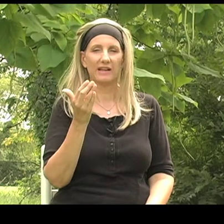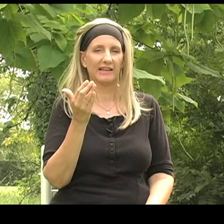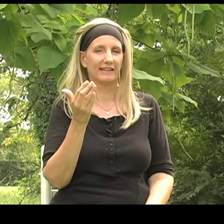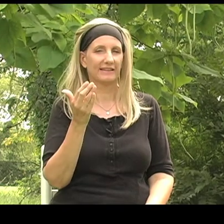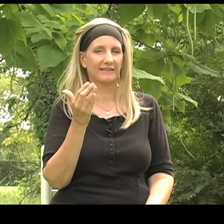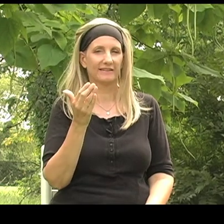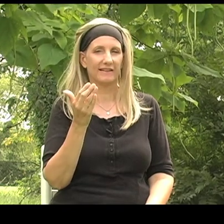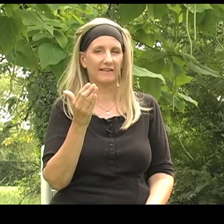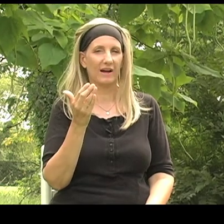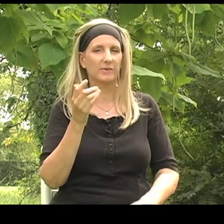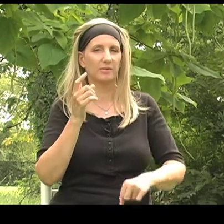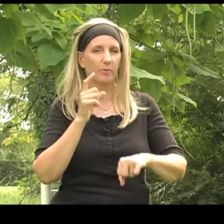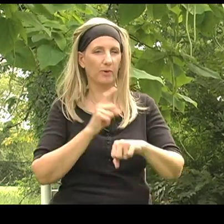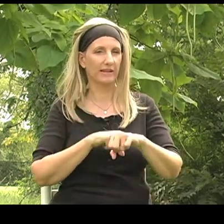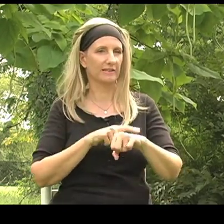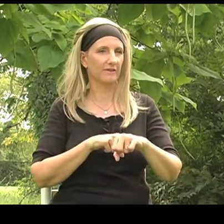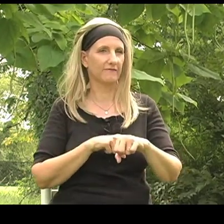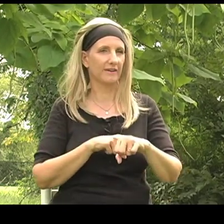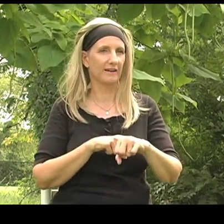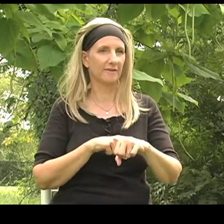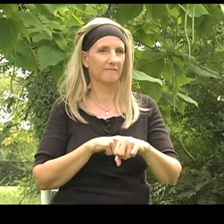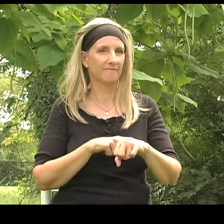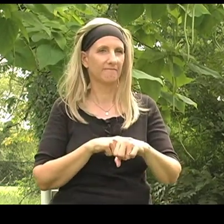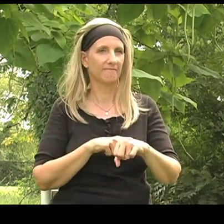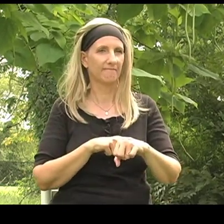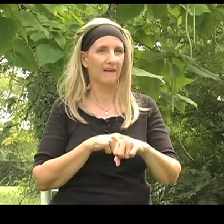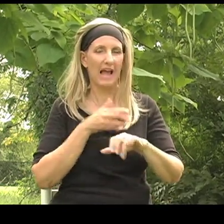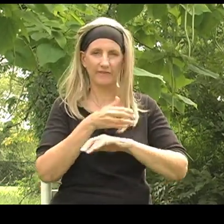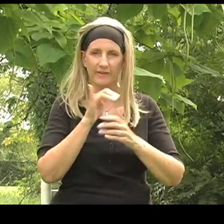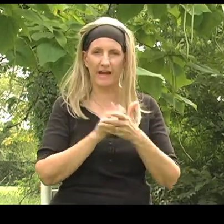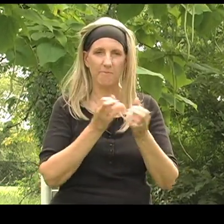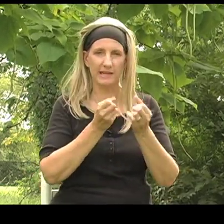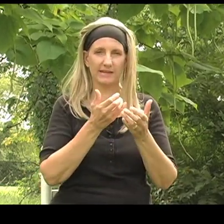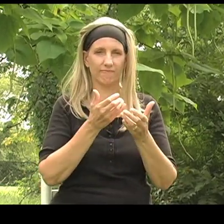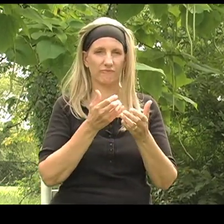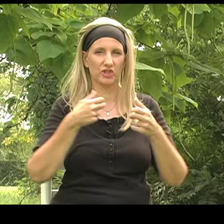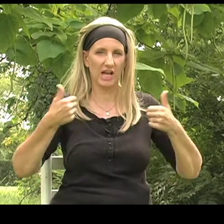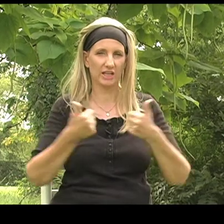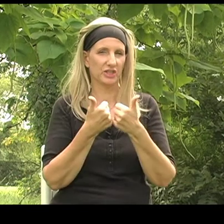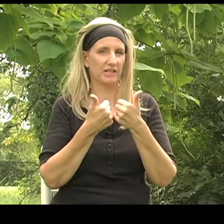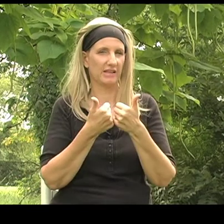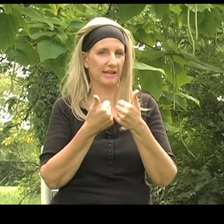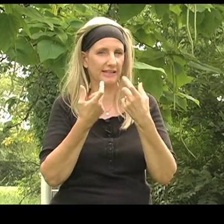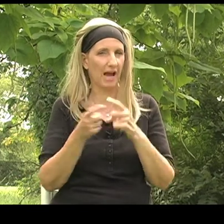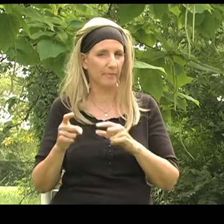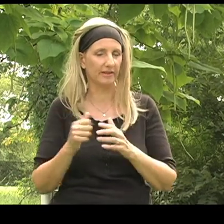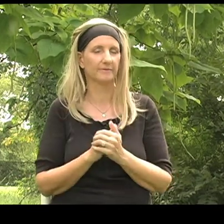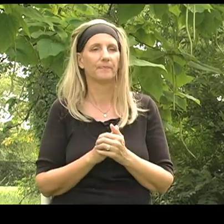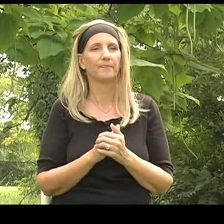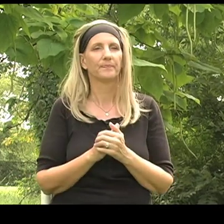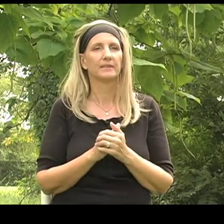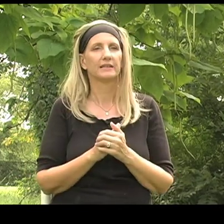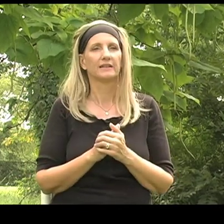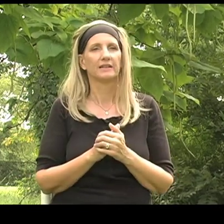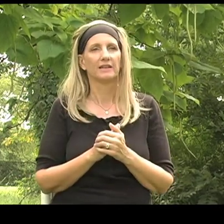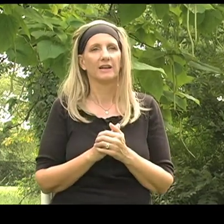like that was a point of, after that, many challenging things happened.